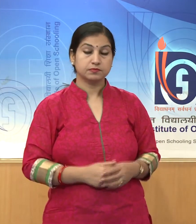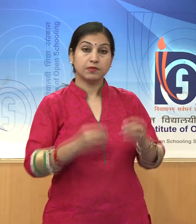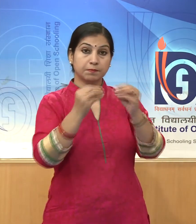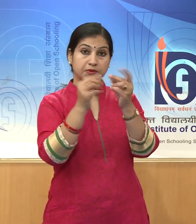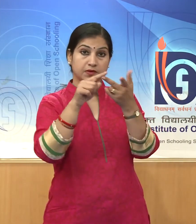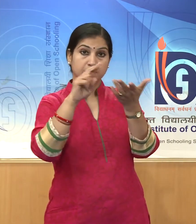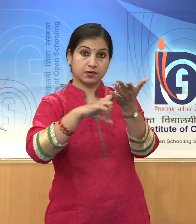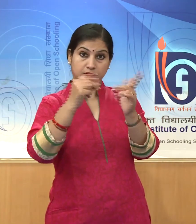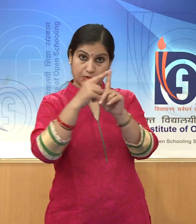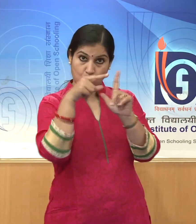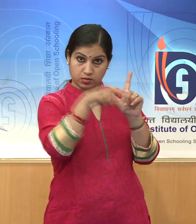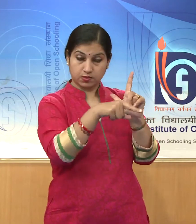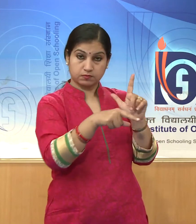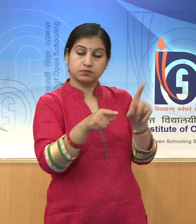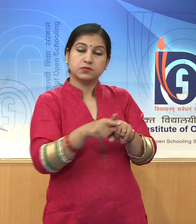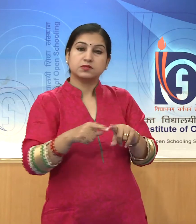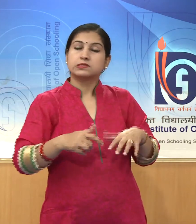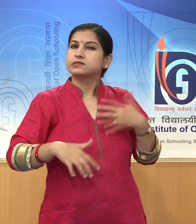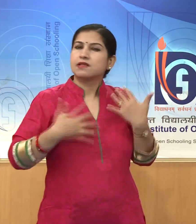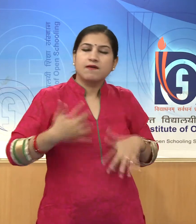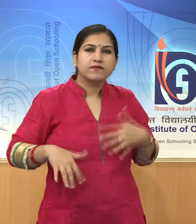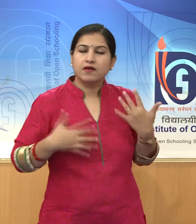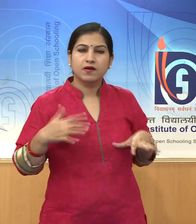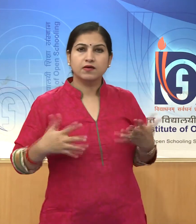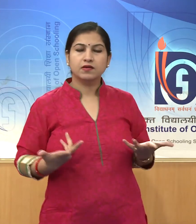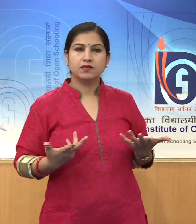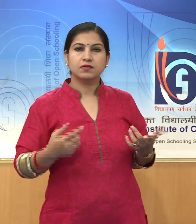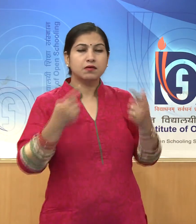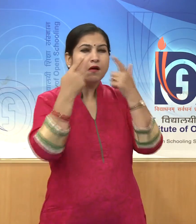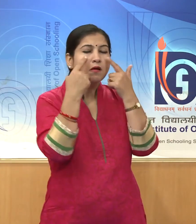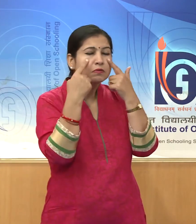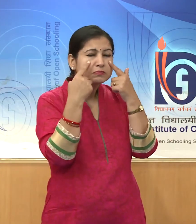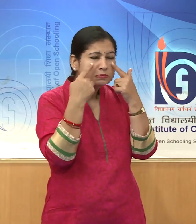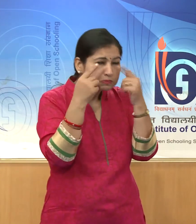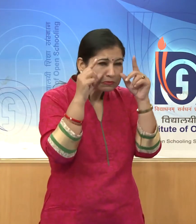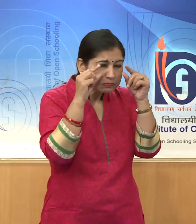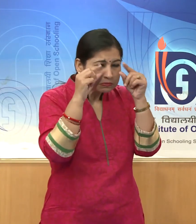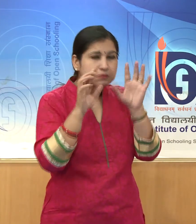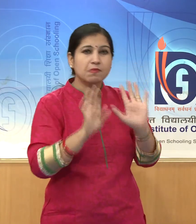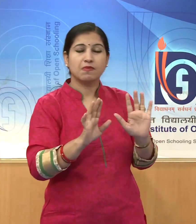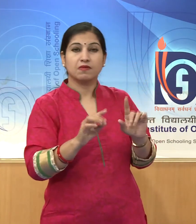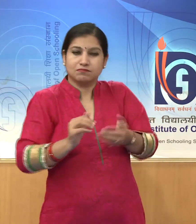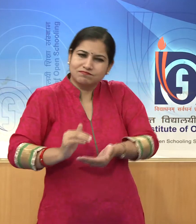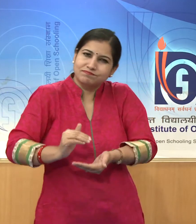Binod Bihari suffered from weak eyesight from his